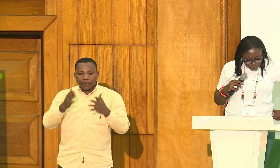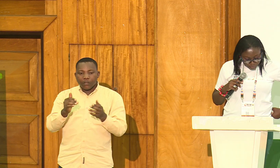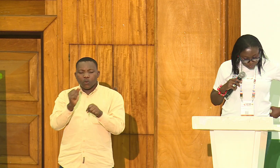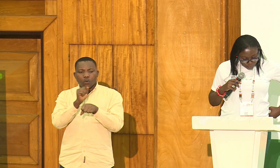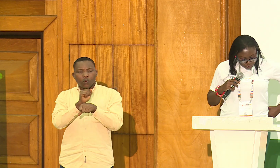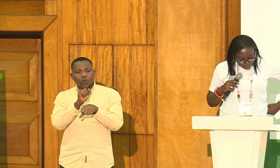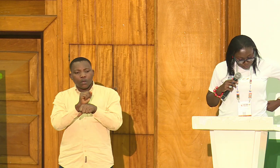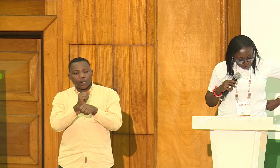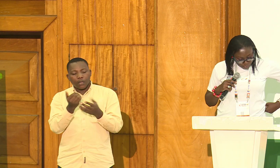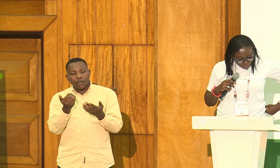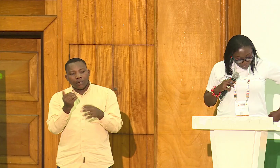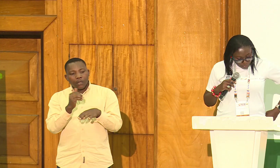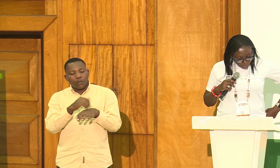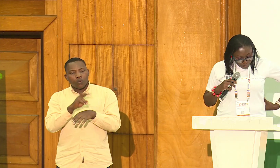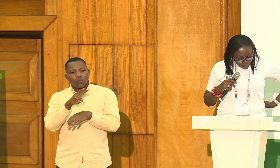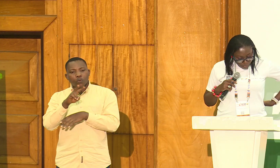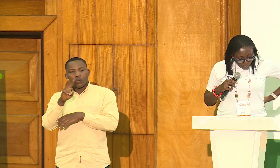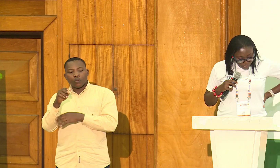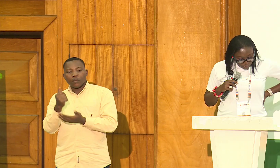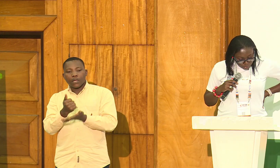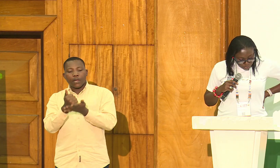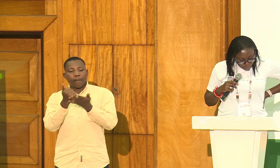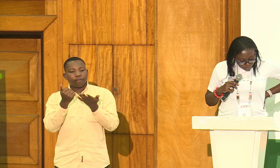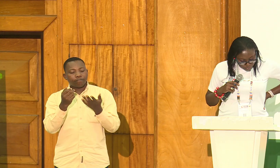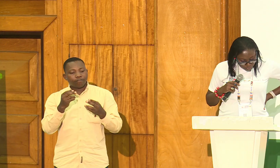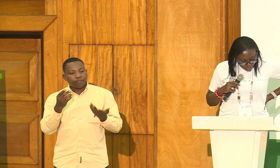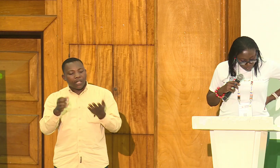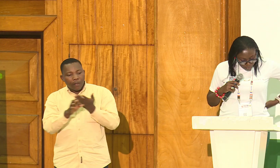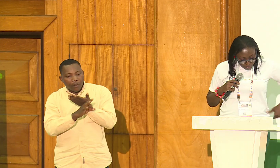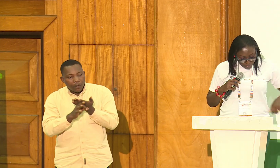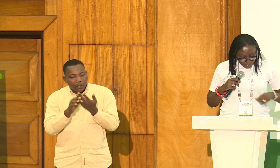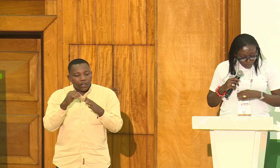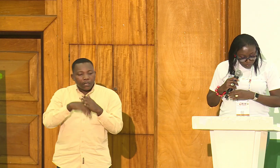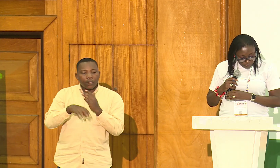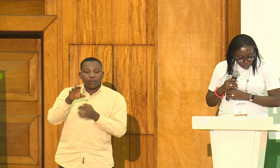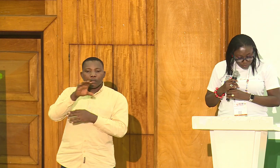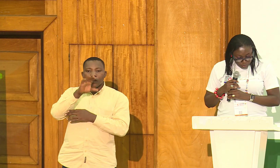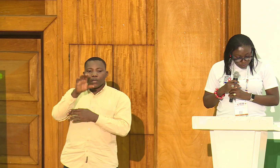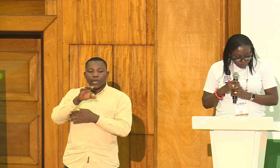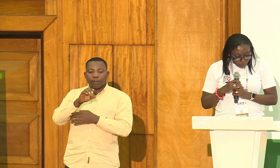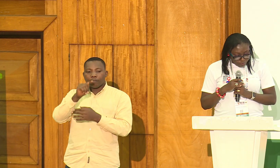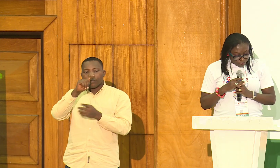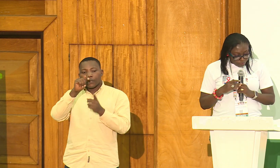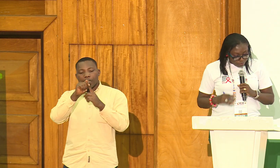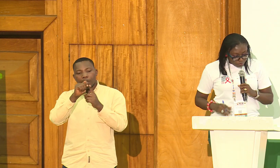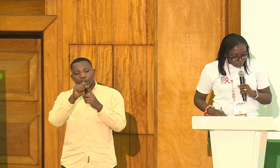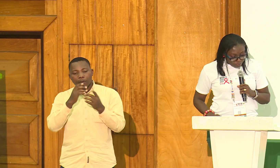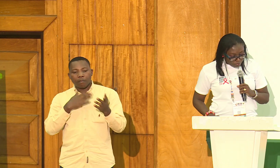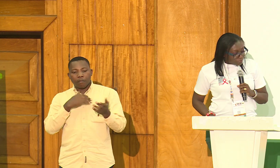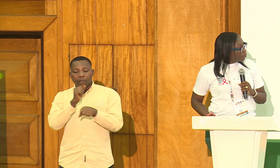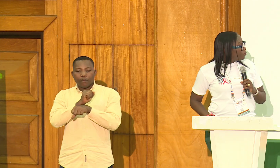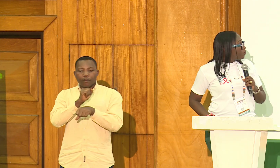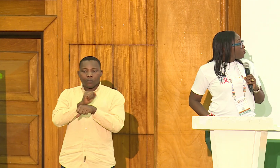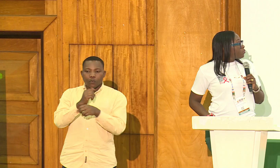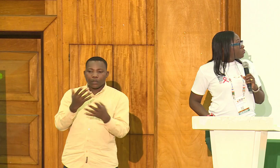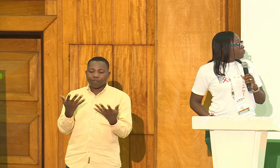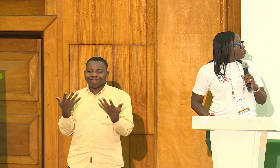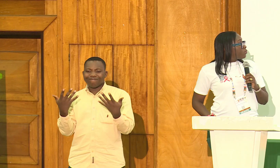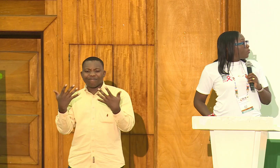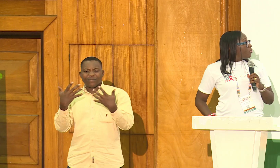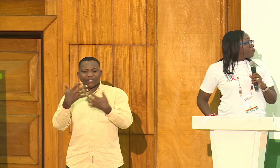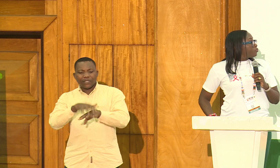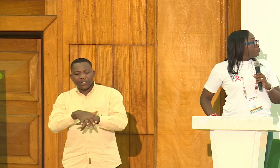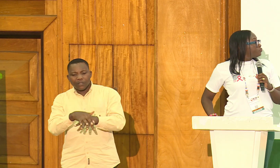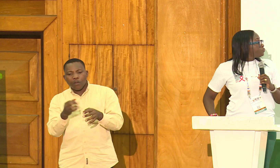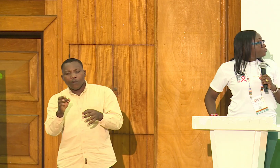at the Desmond Tutu Health Foundation in Cape Town. And my work is at the intersection of HIV